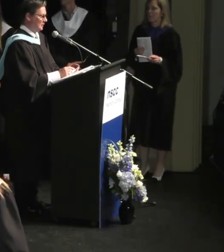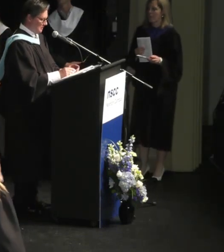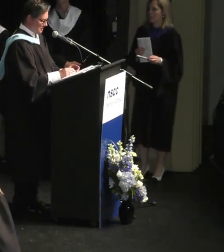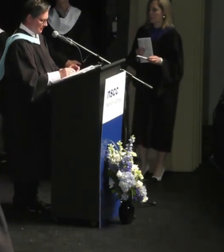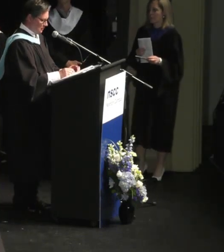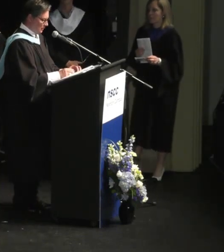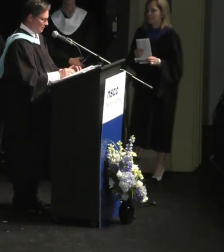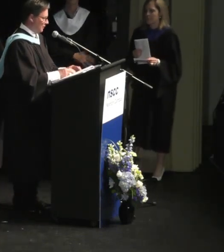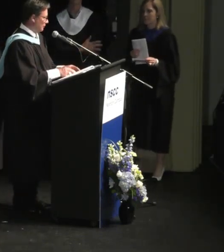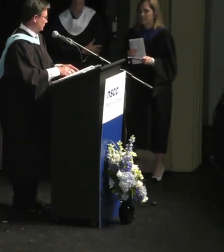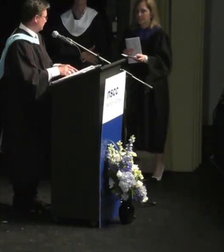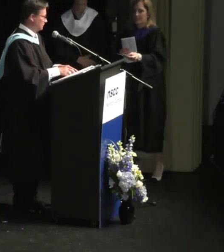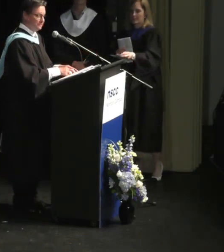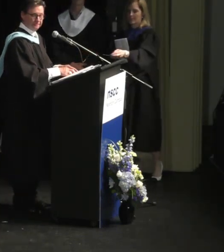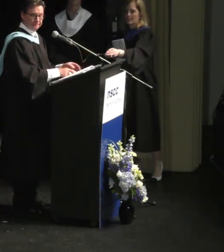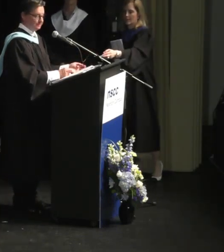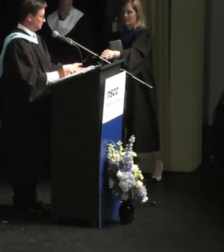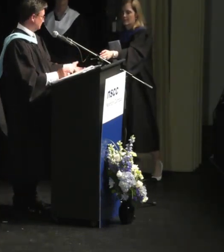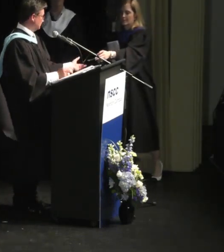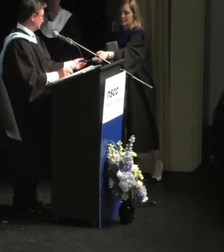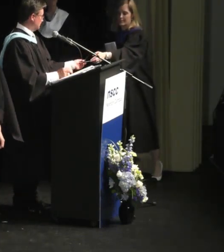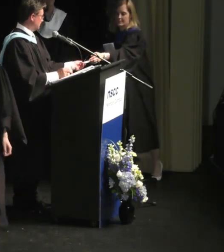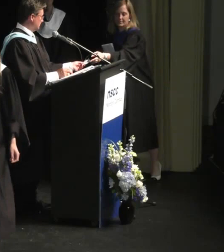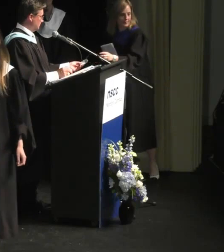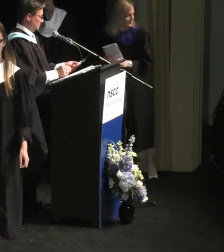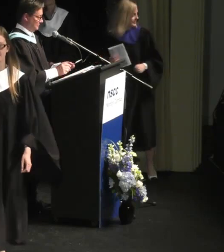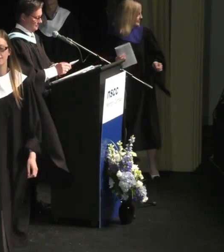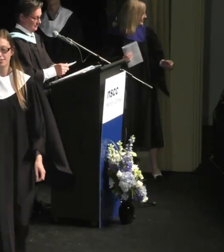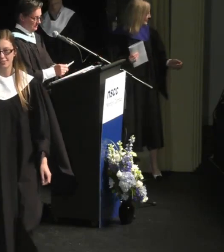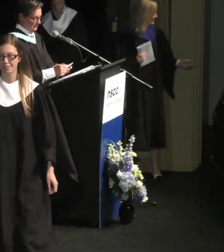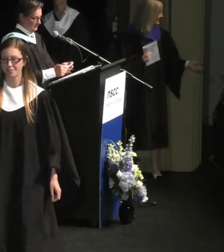Brianna McClellan with honors.